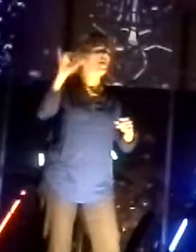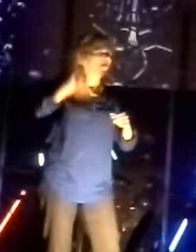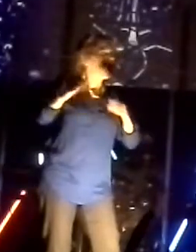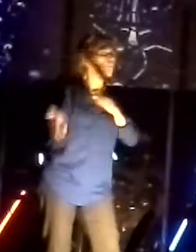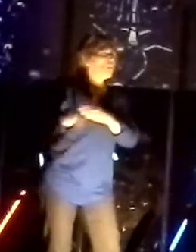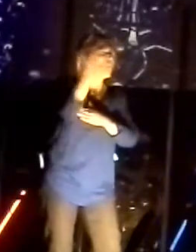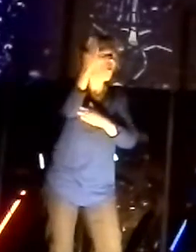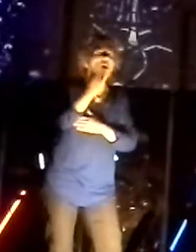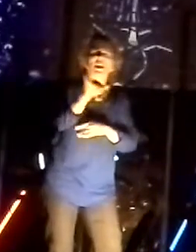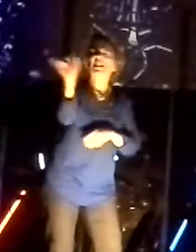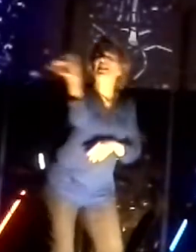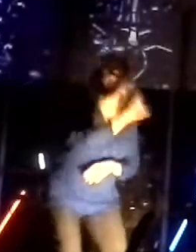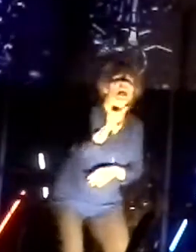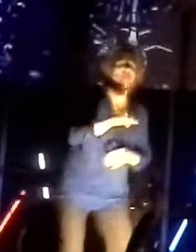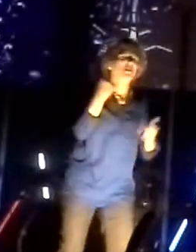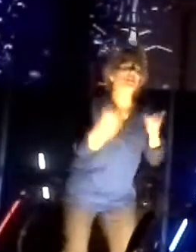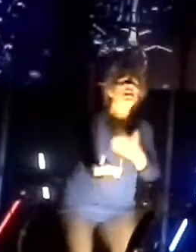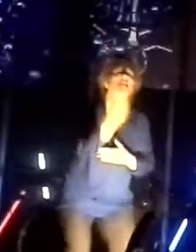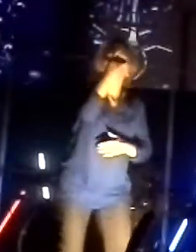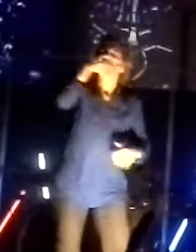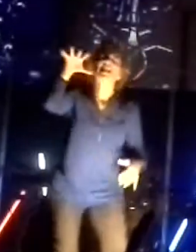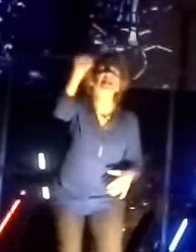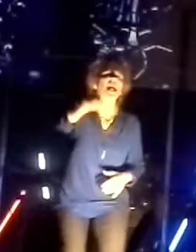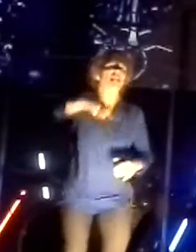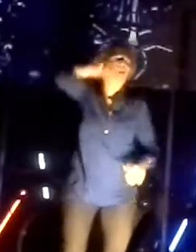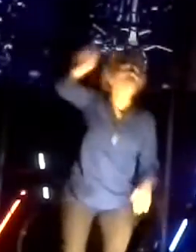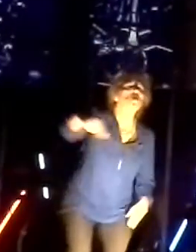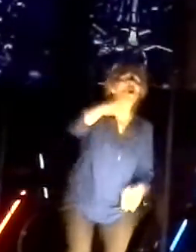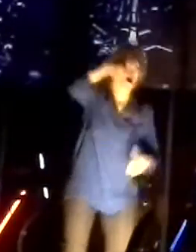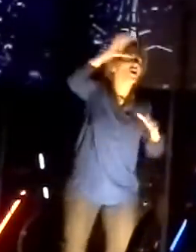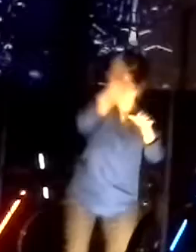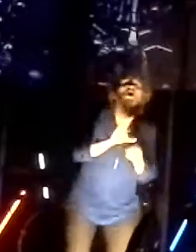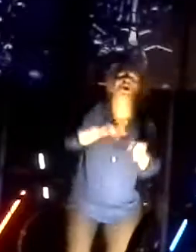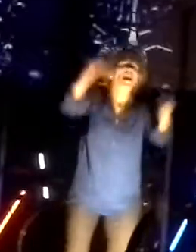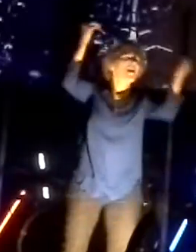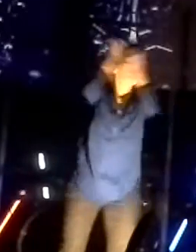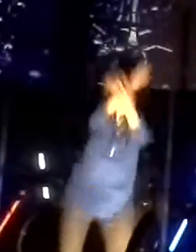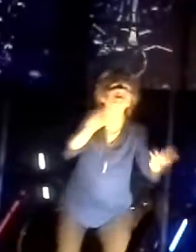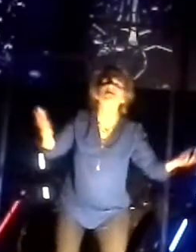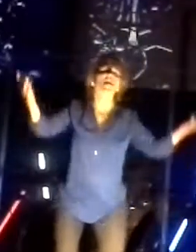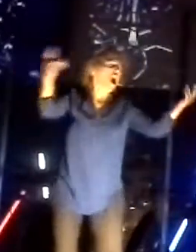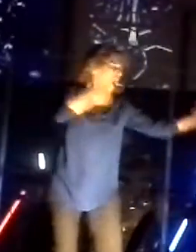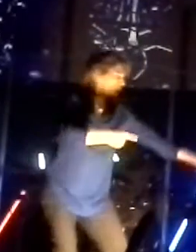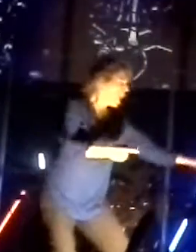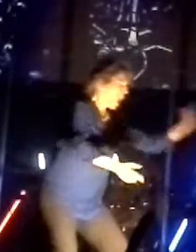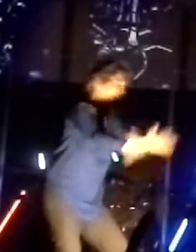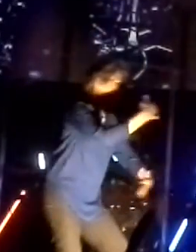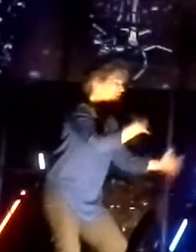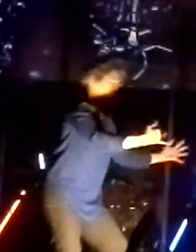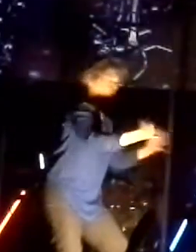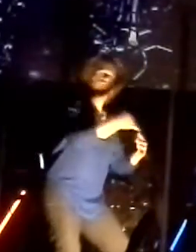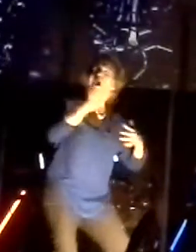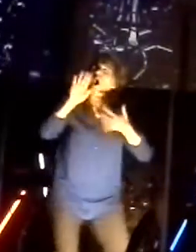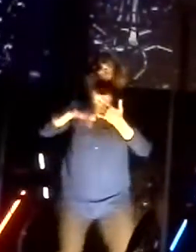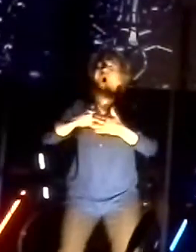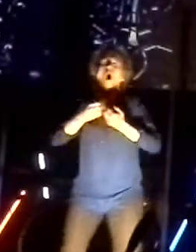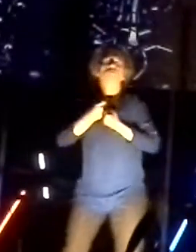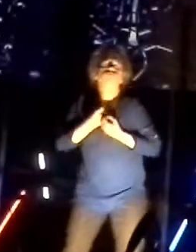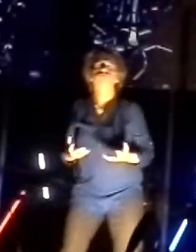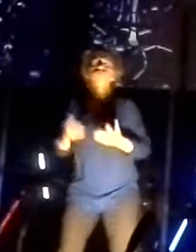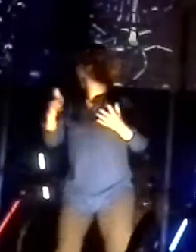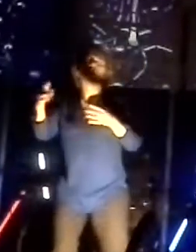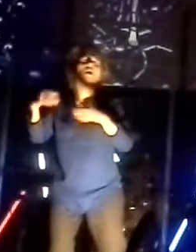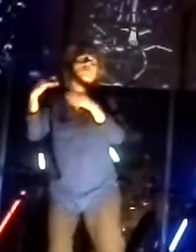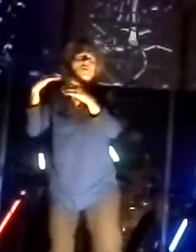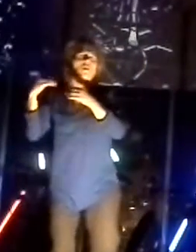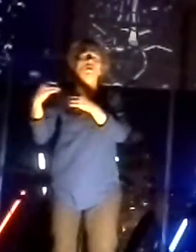morning is like this morning. And yes, Pure Heart Church, he is saying, come to me, all weary and heavy burdened. Why do